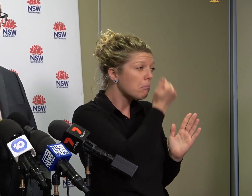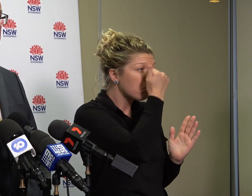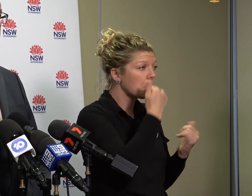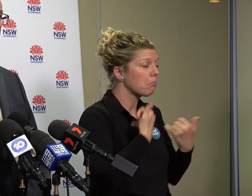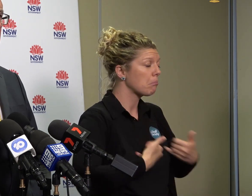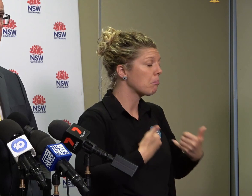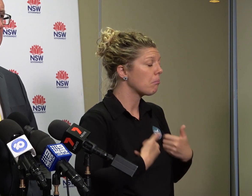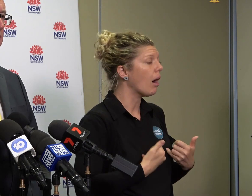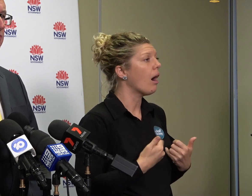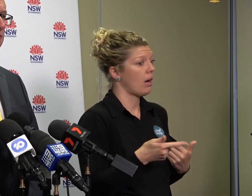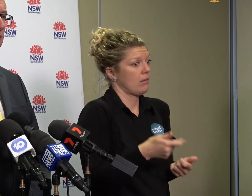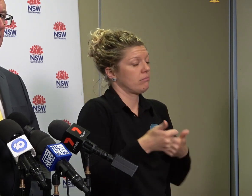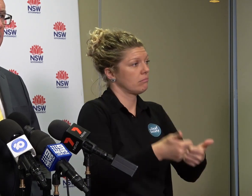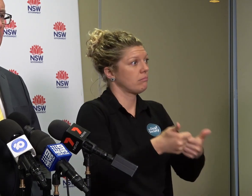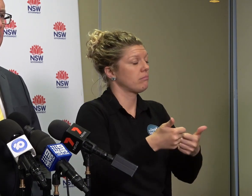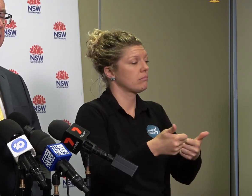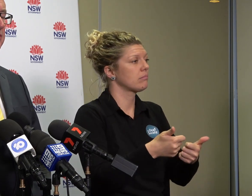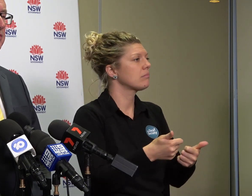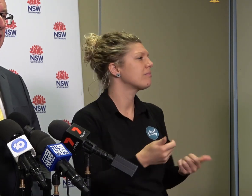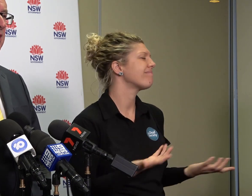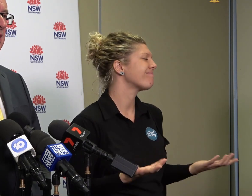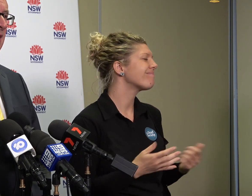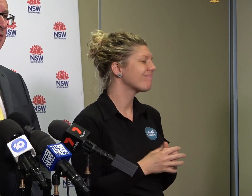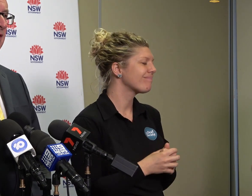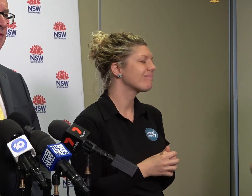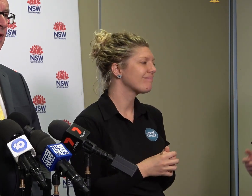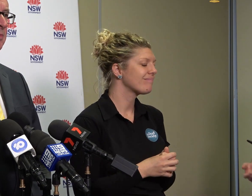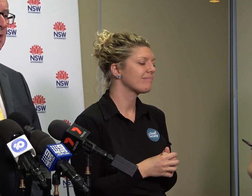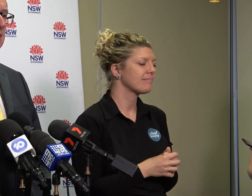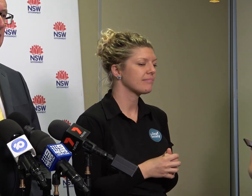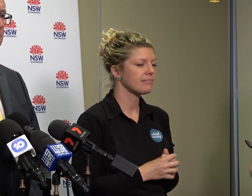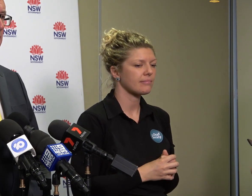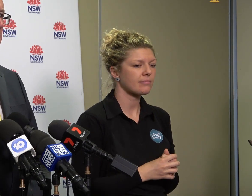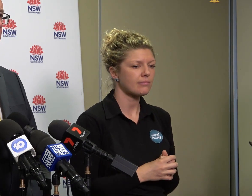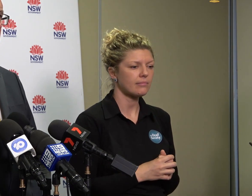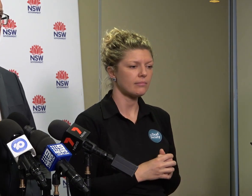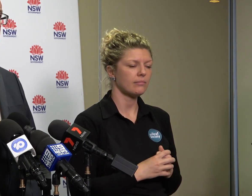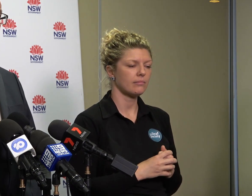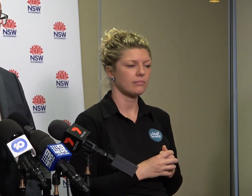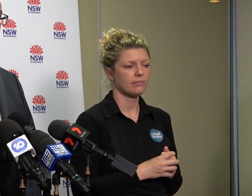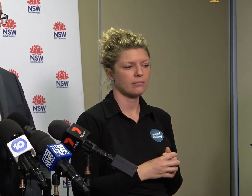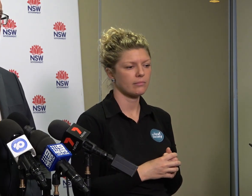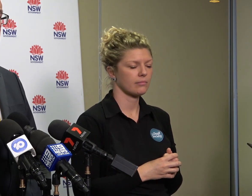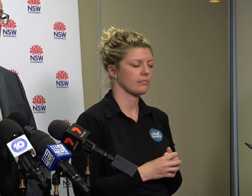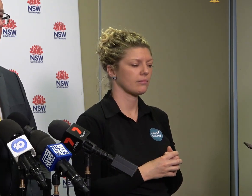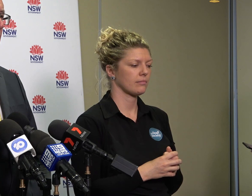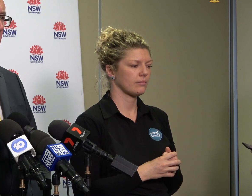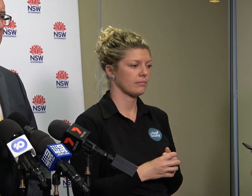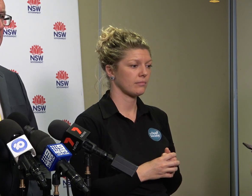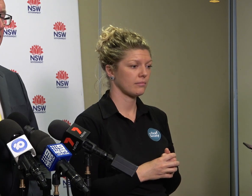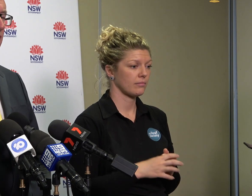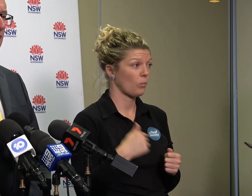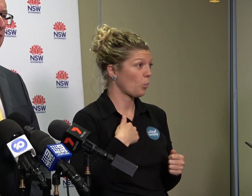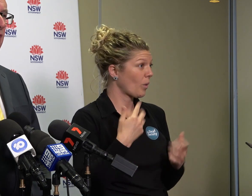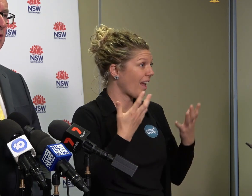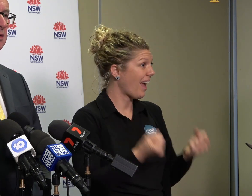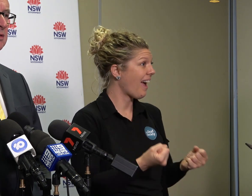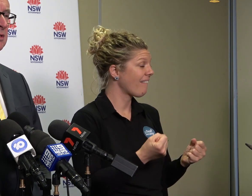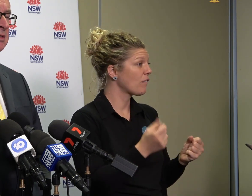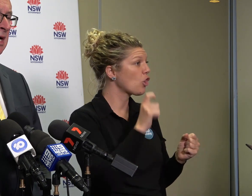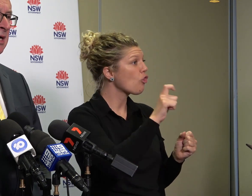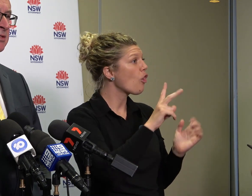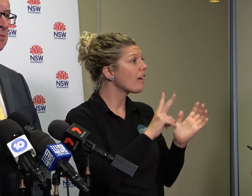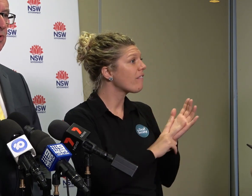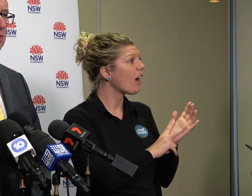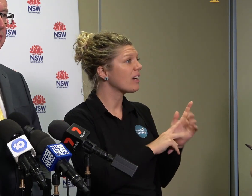that's fairly typical of these sorts of coronaviruses as they've developed. It shouldn't be forgotten that we've had varieties of